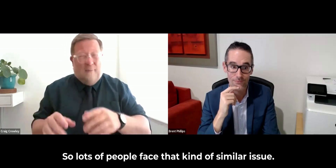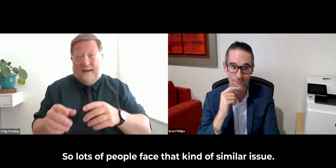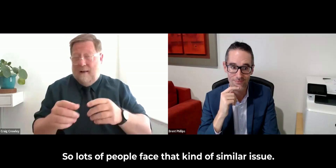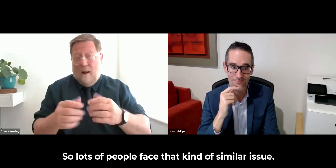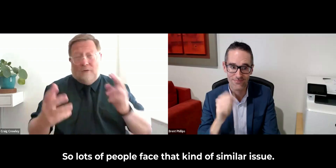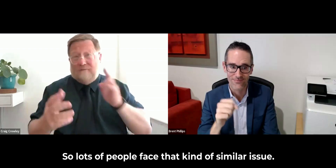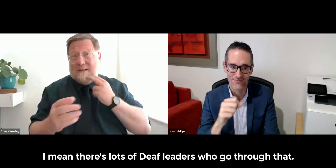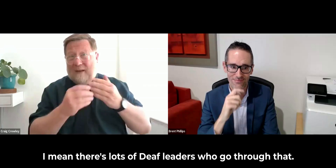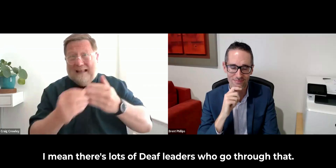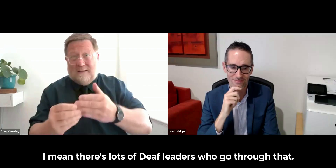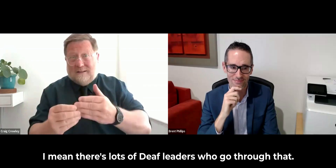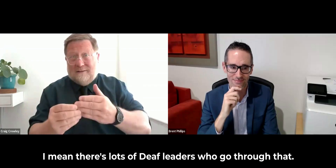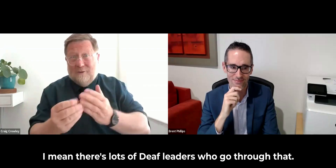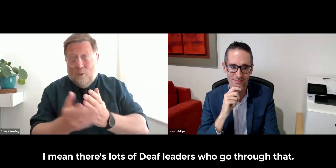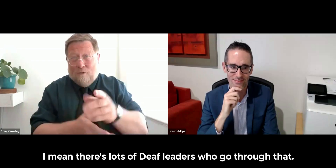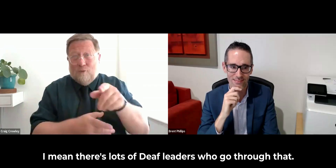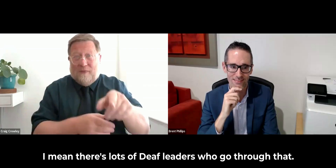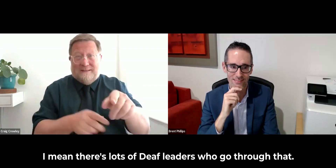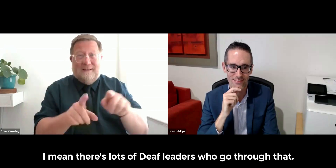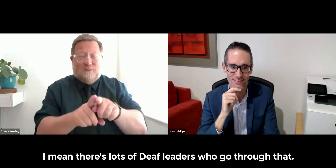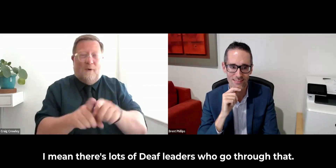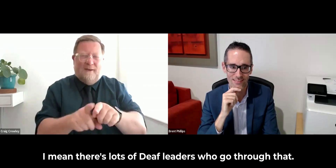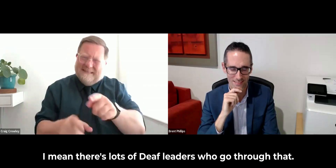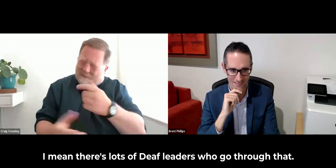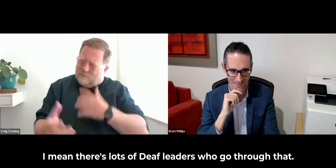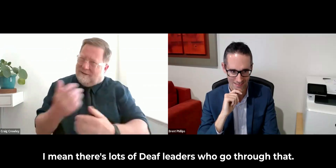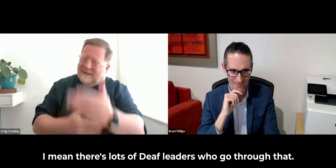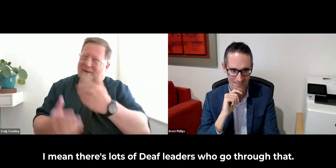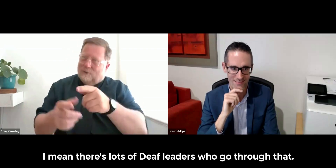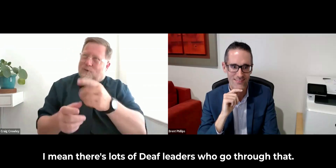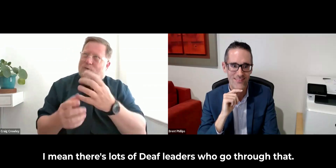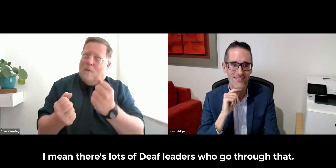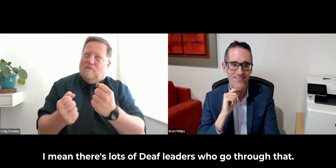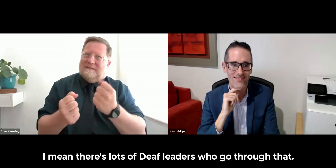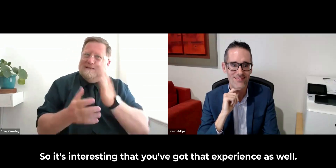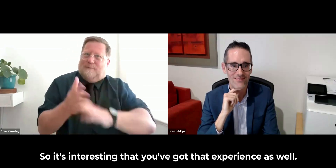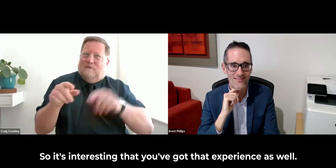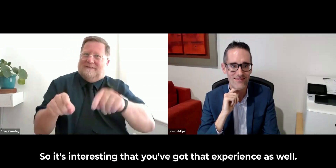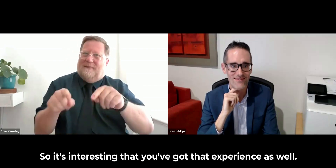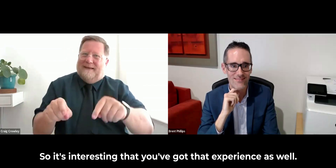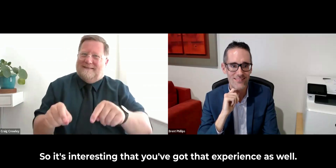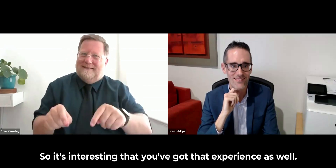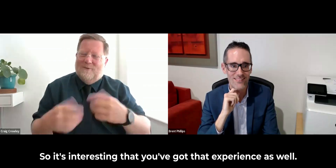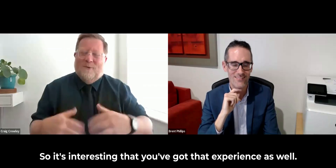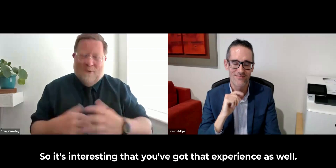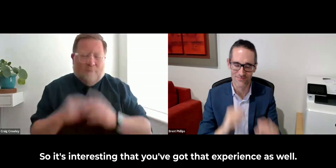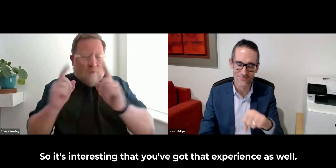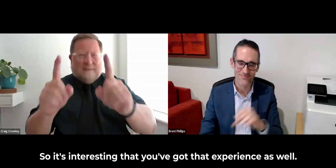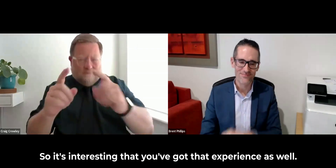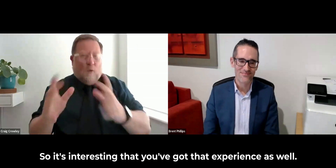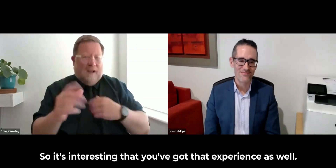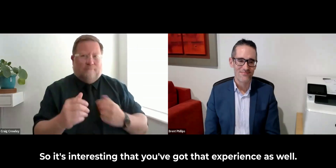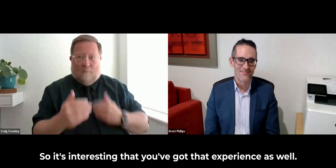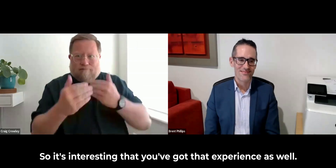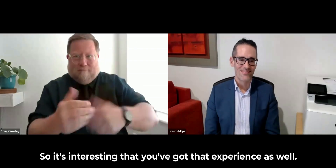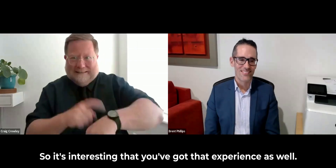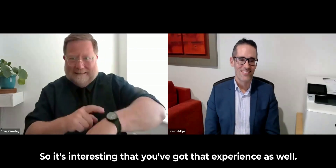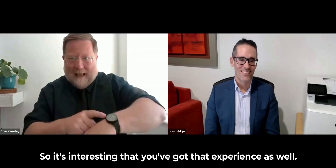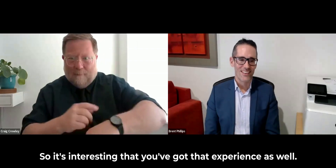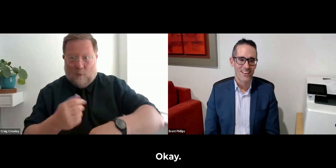issue. I mean, there's lots of deaf leaders who go through that. So it's interesting that you've got that experience as well.